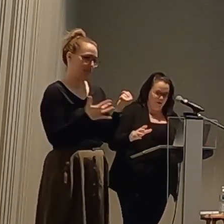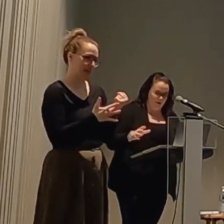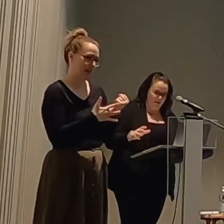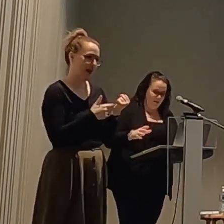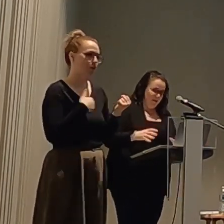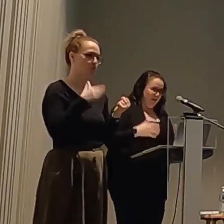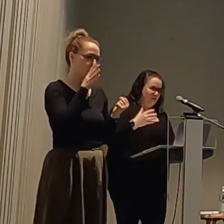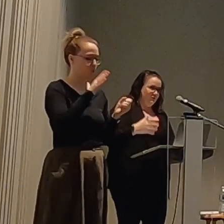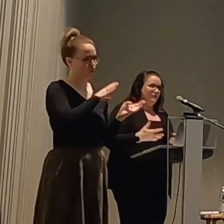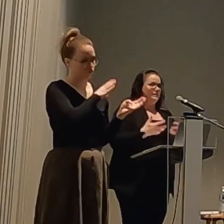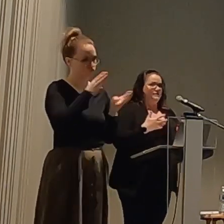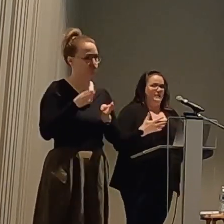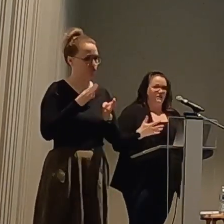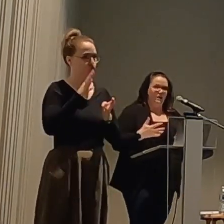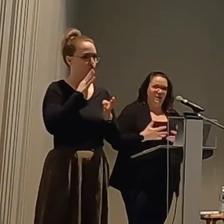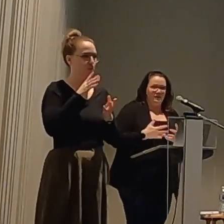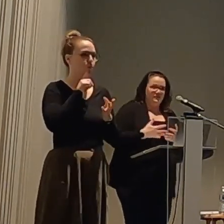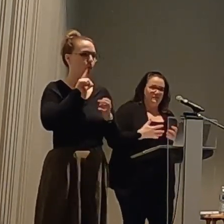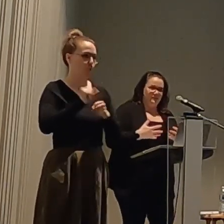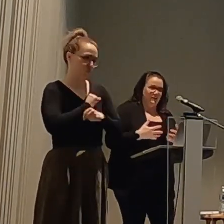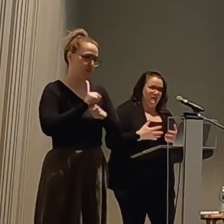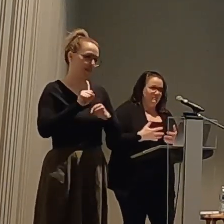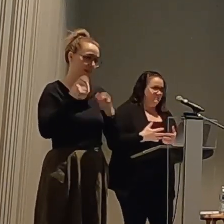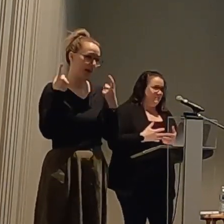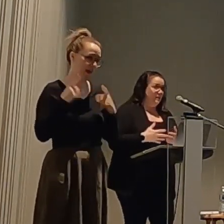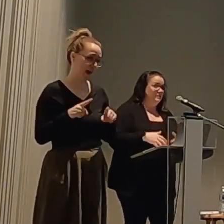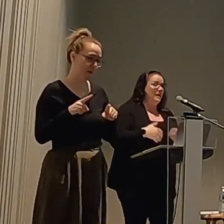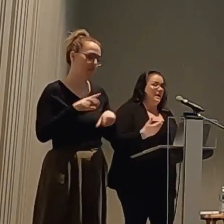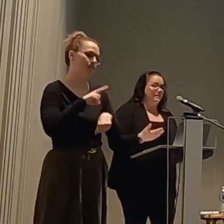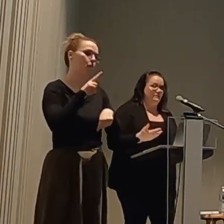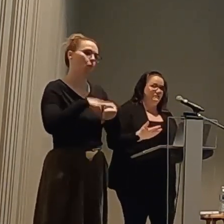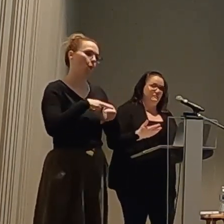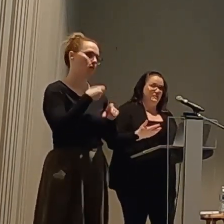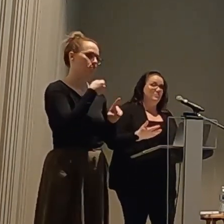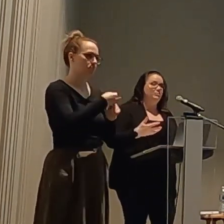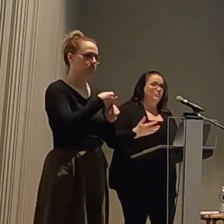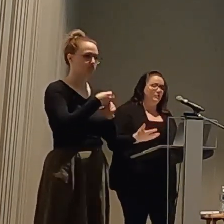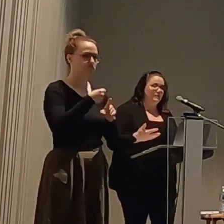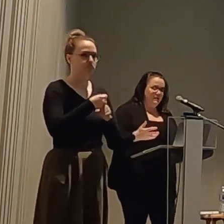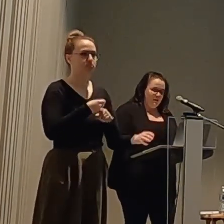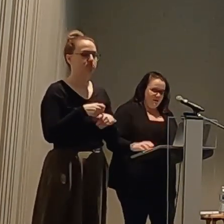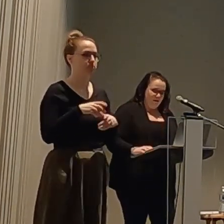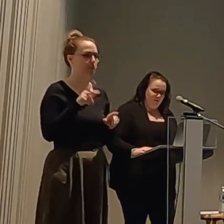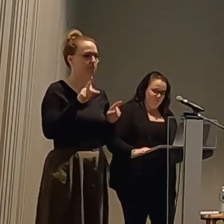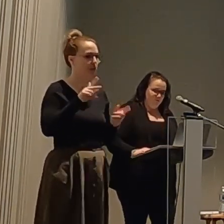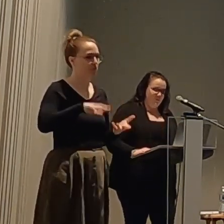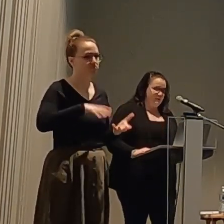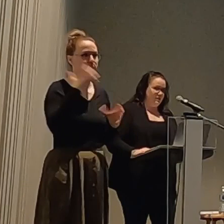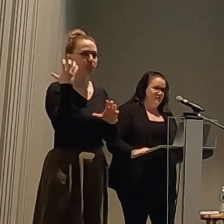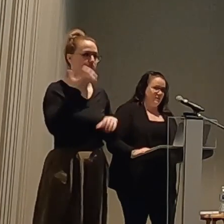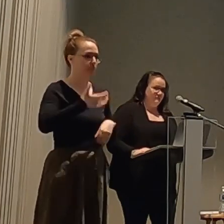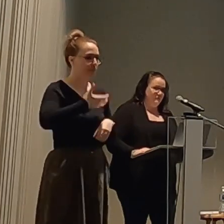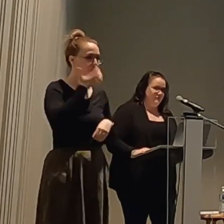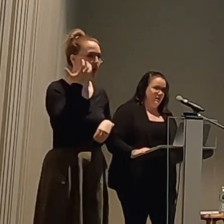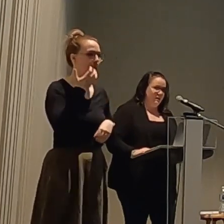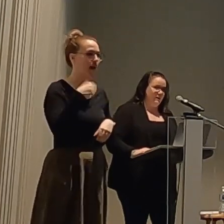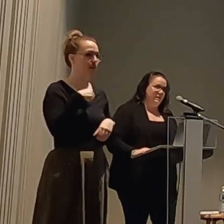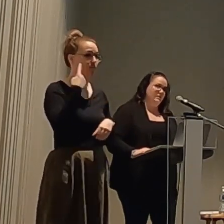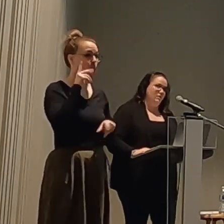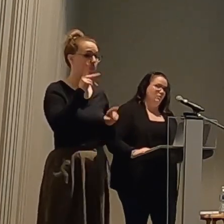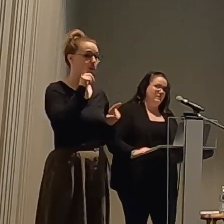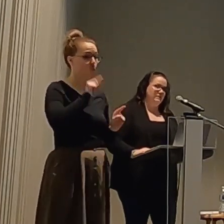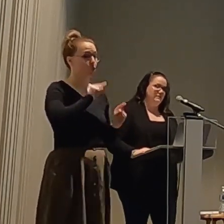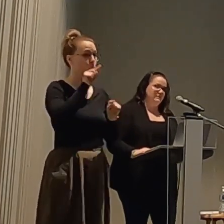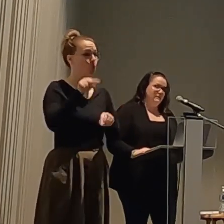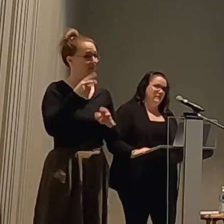really happening. And of course it caused a lot of uproar for visitors of the fair,